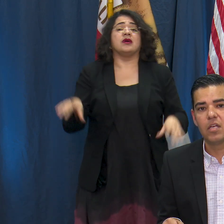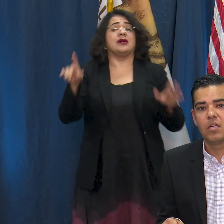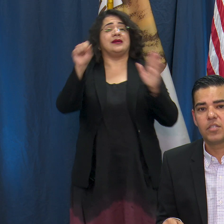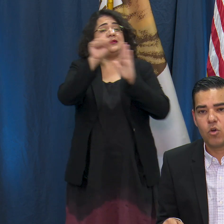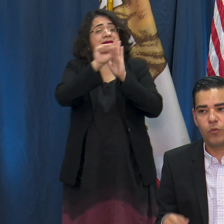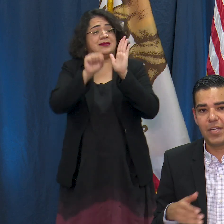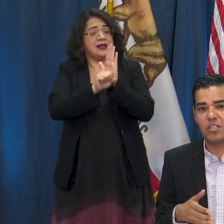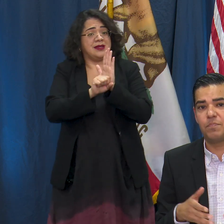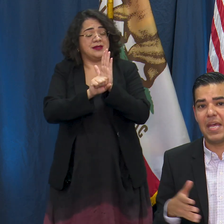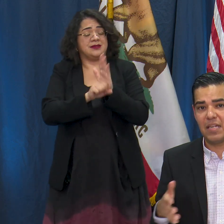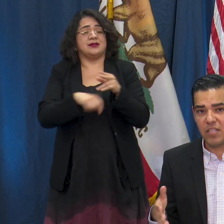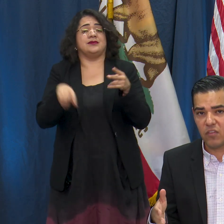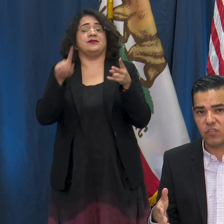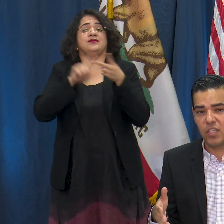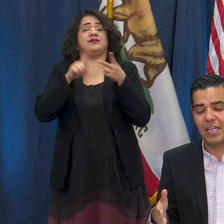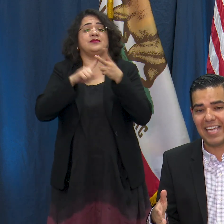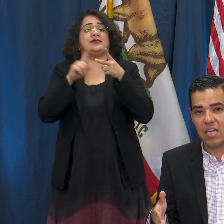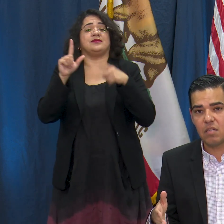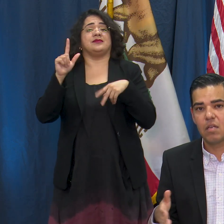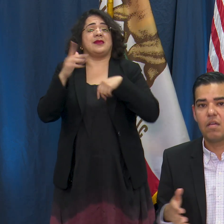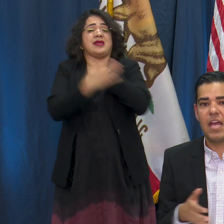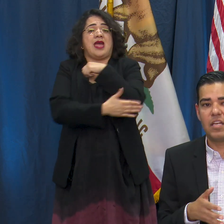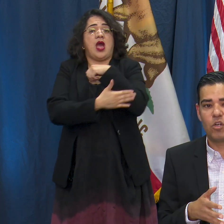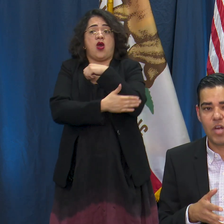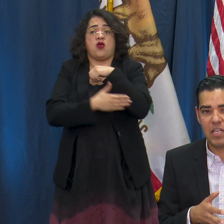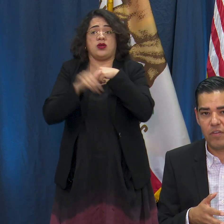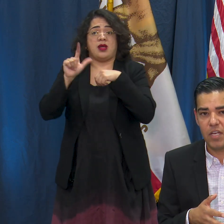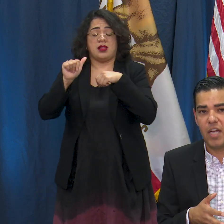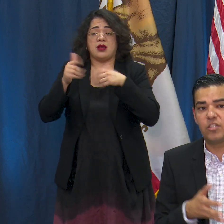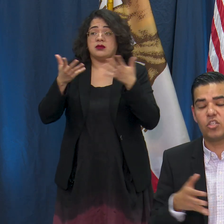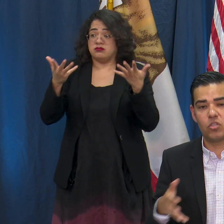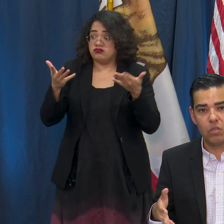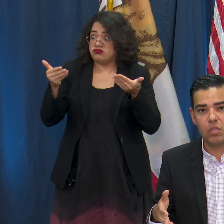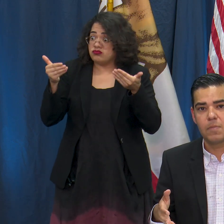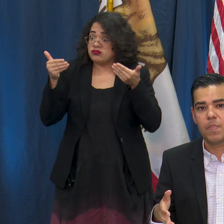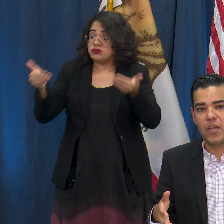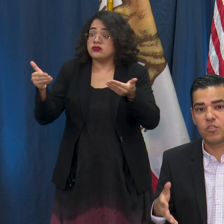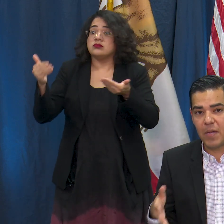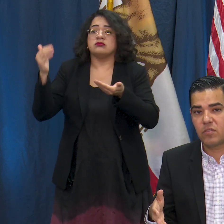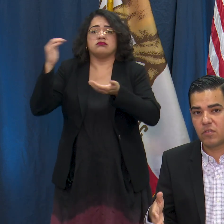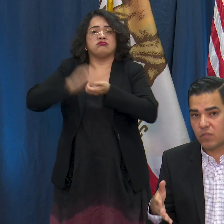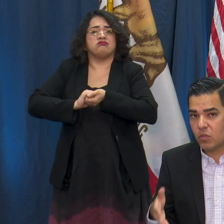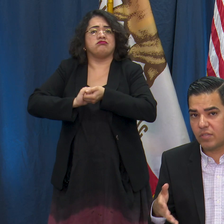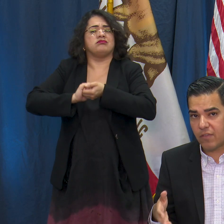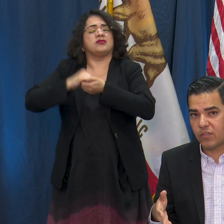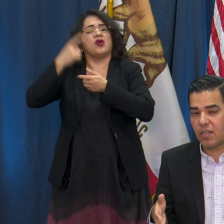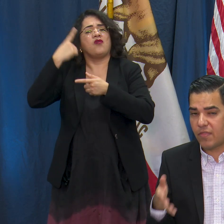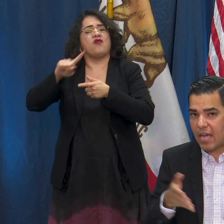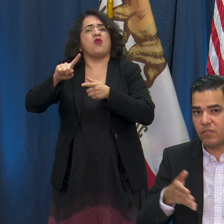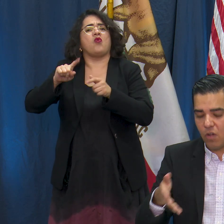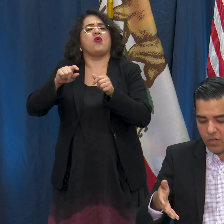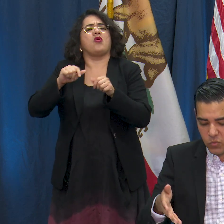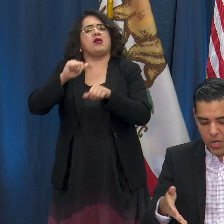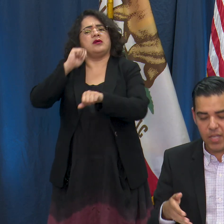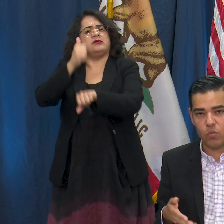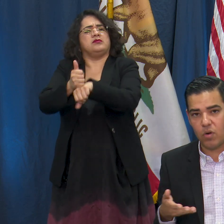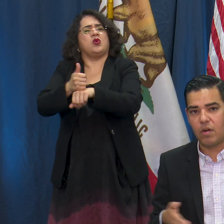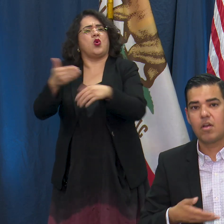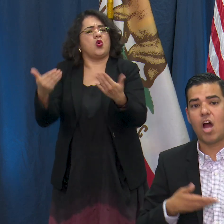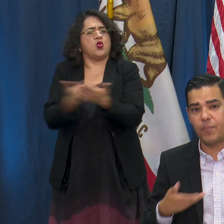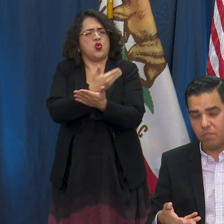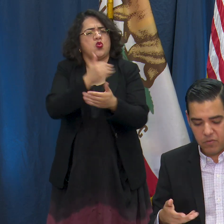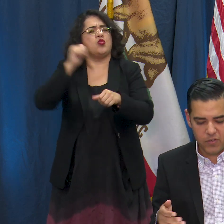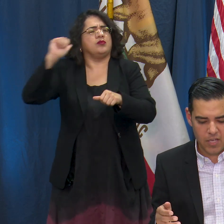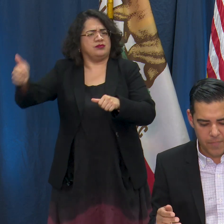county to hopefully expand testing again and create even additional spaces to do testing. And that is on its way, and